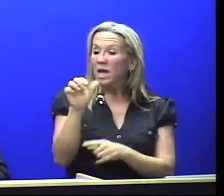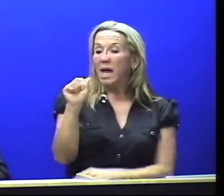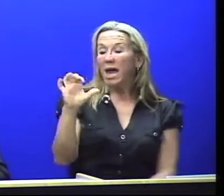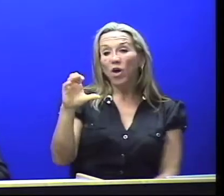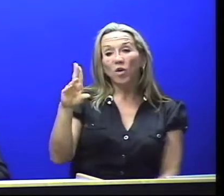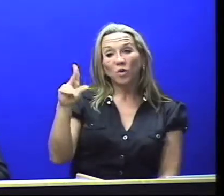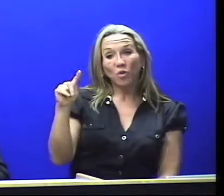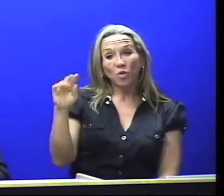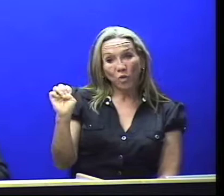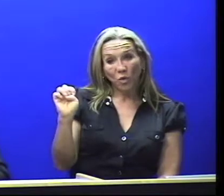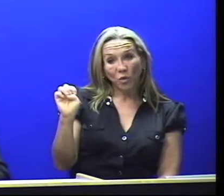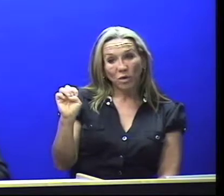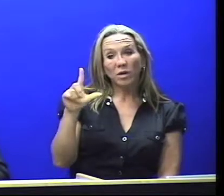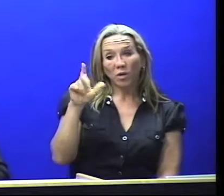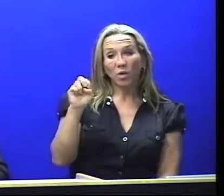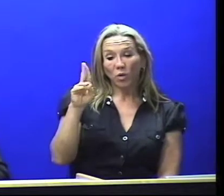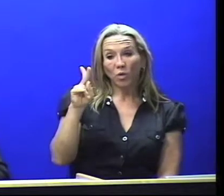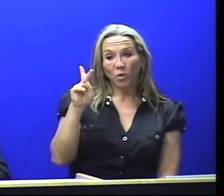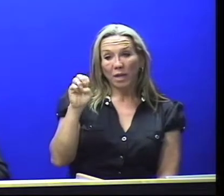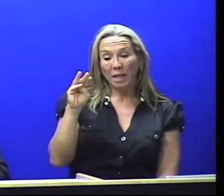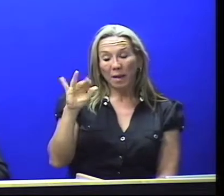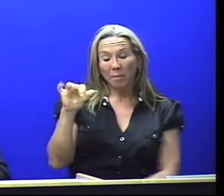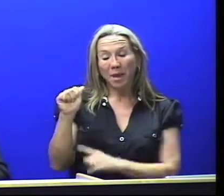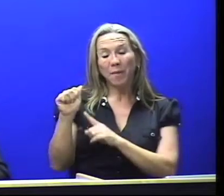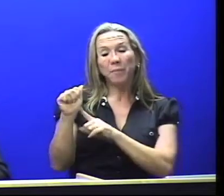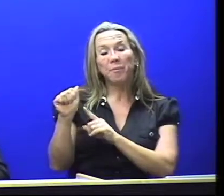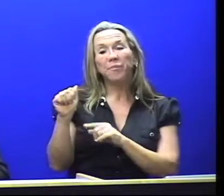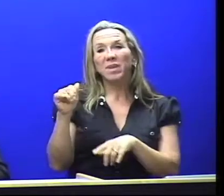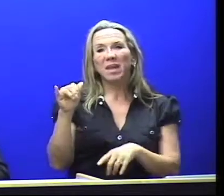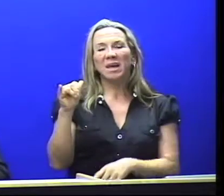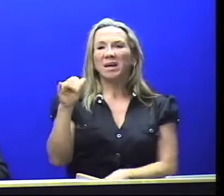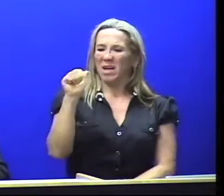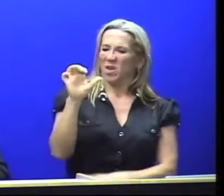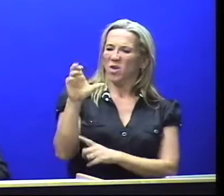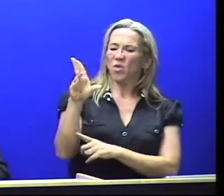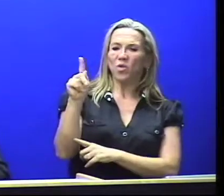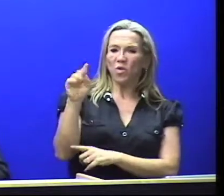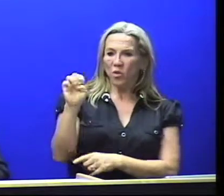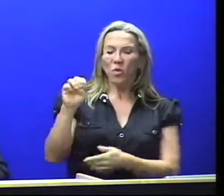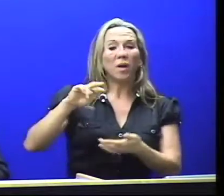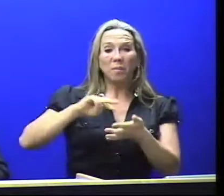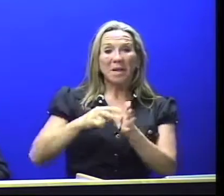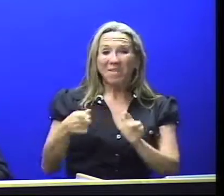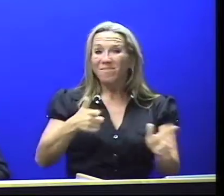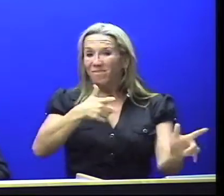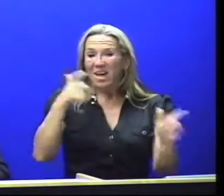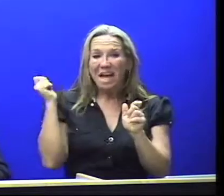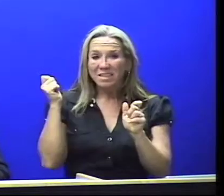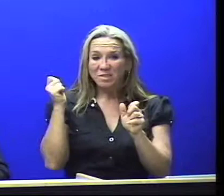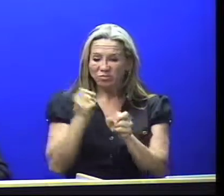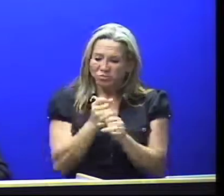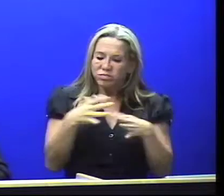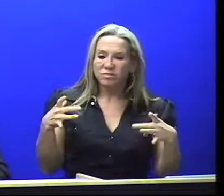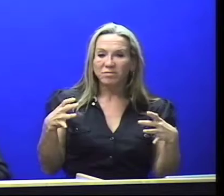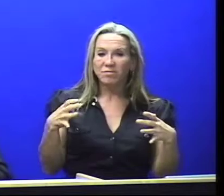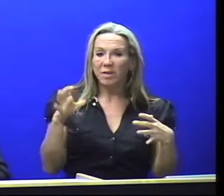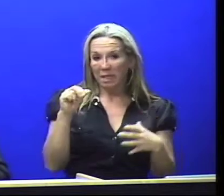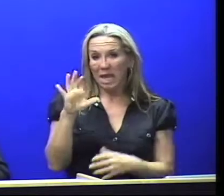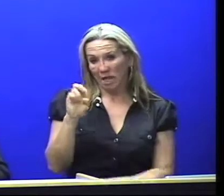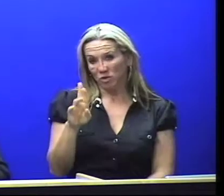leukemia, by the sound of it, is actually a faster growing